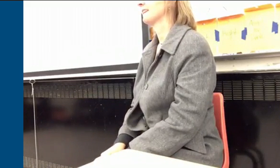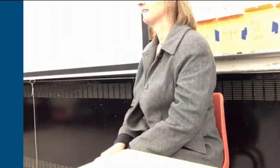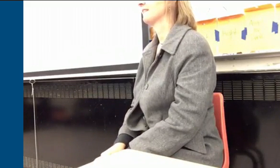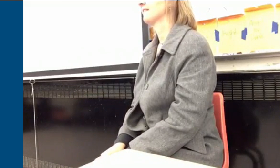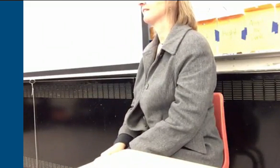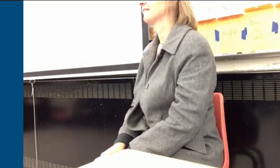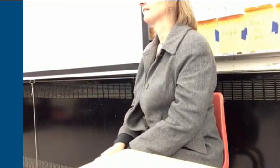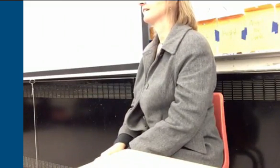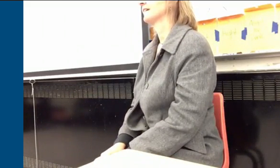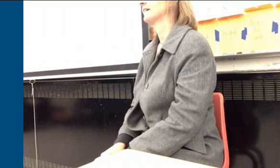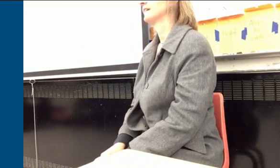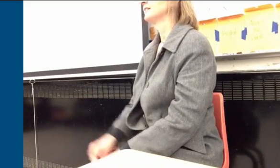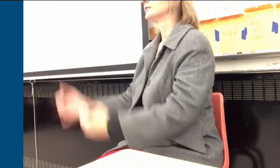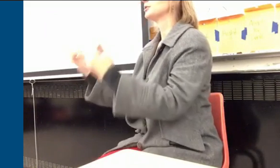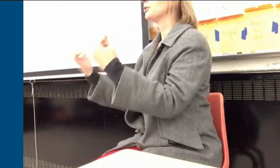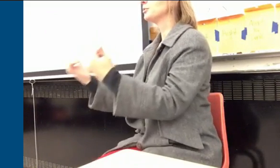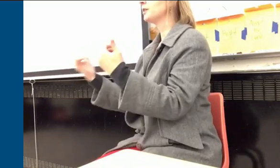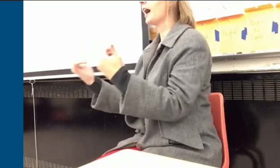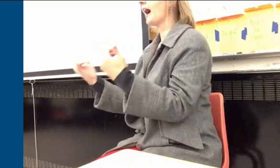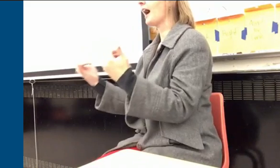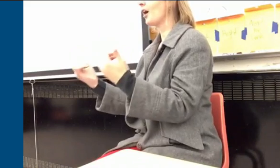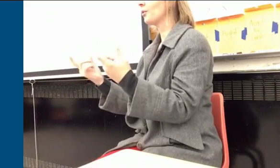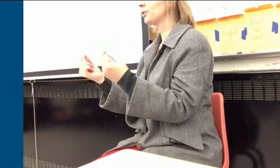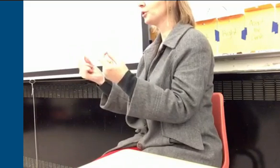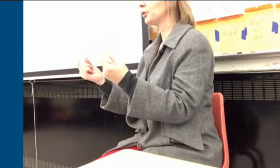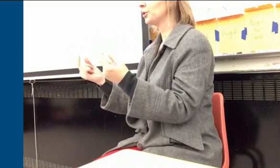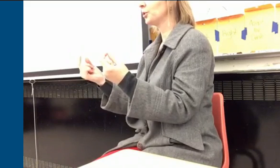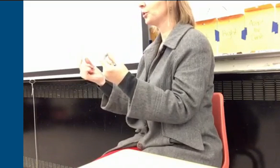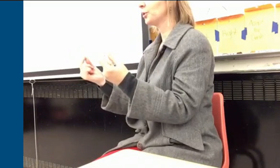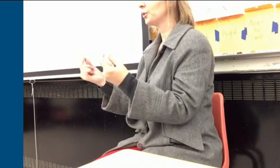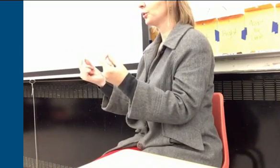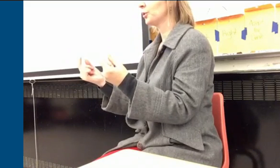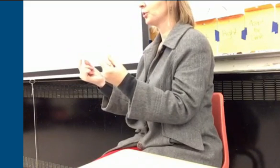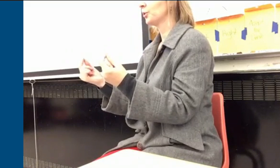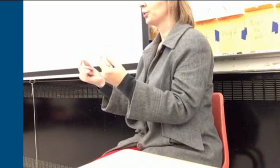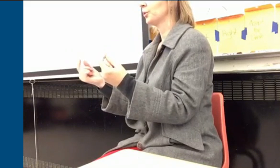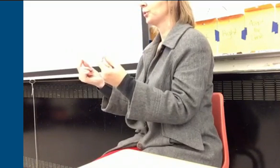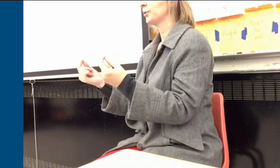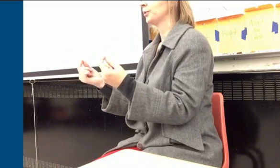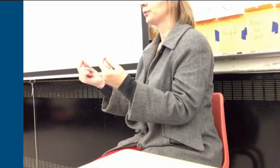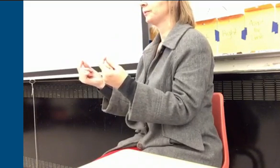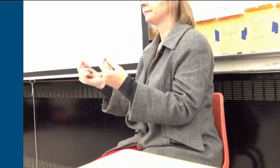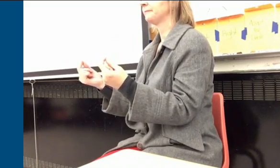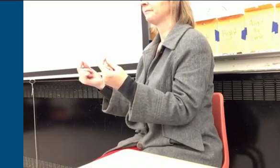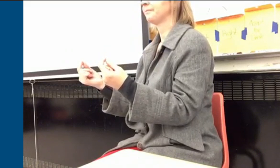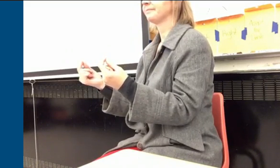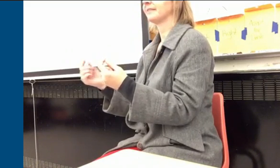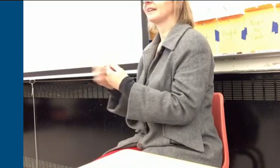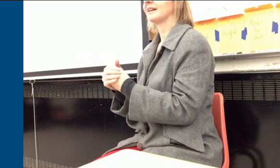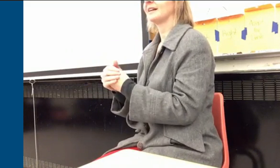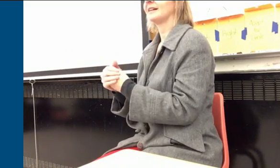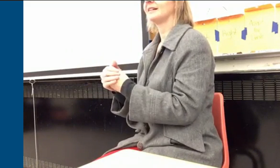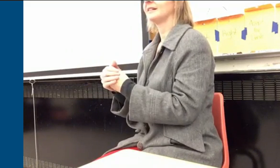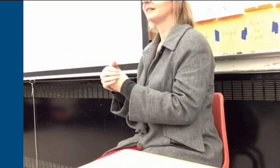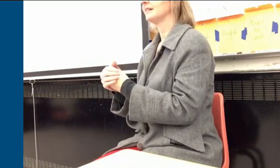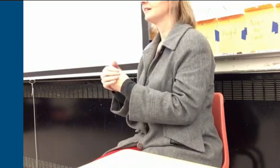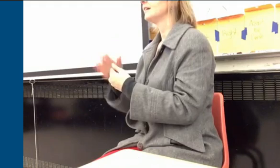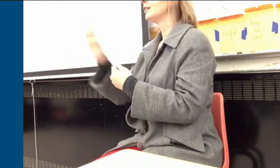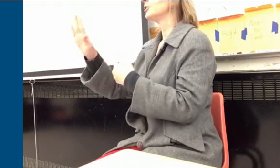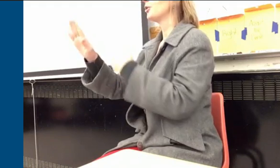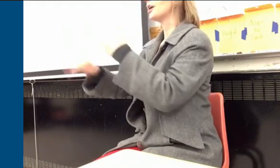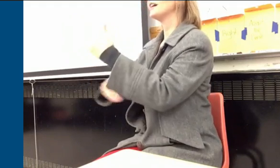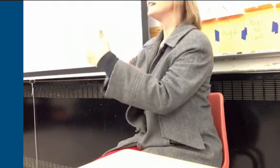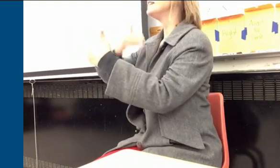Then, here's what you are going to do. Okay? Alright, your